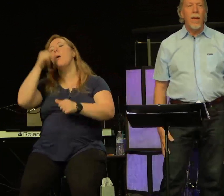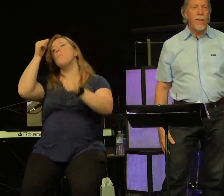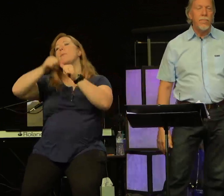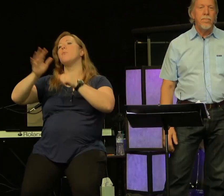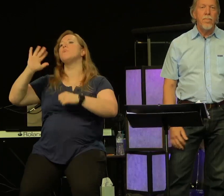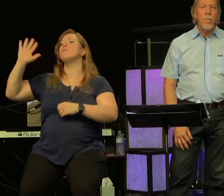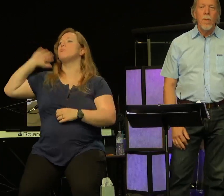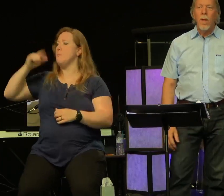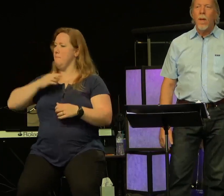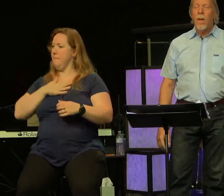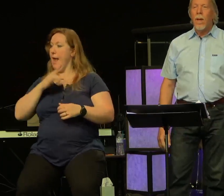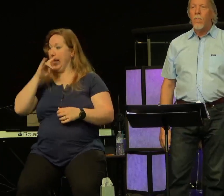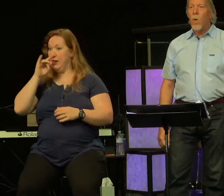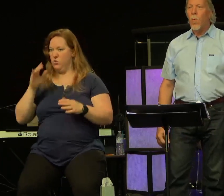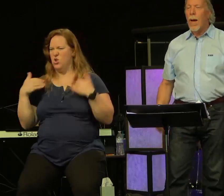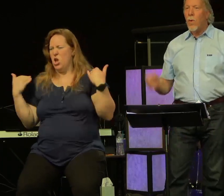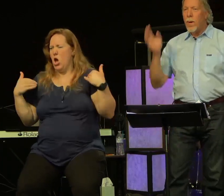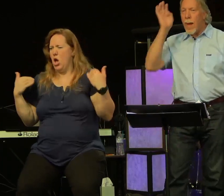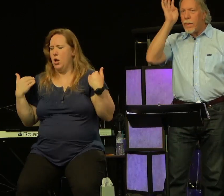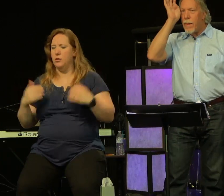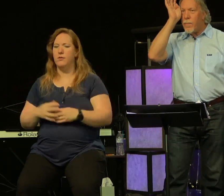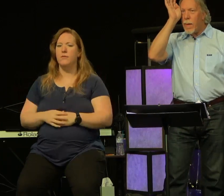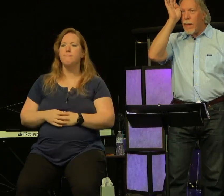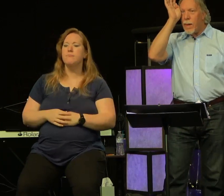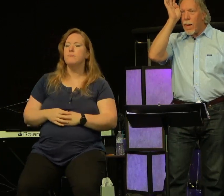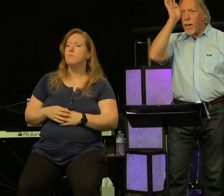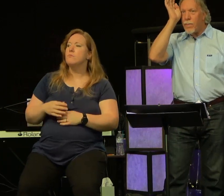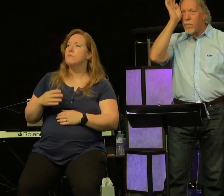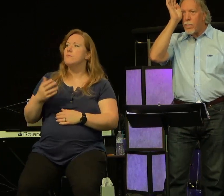were young, for a while we had them